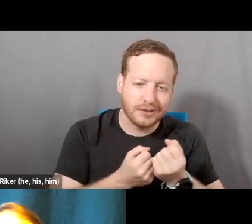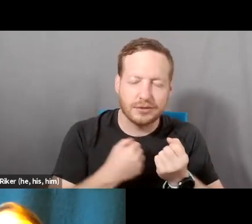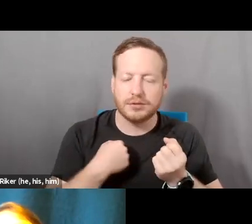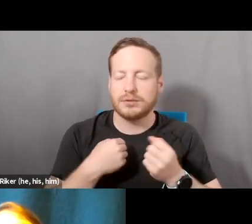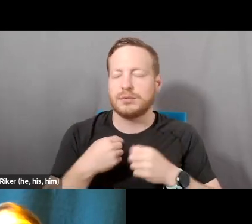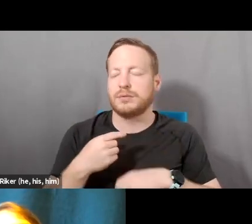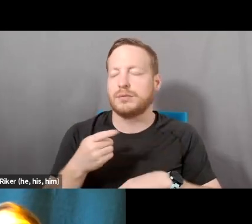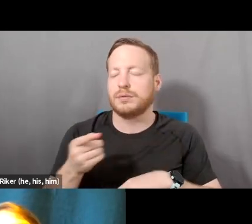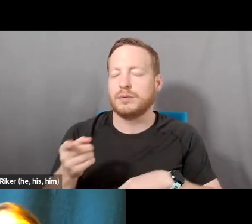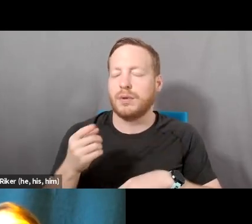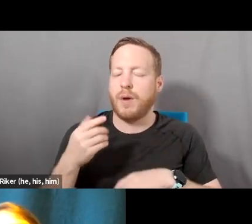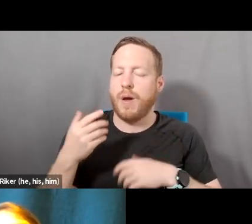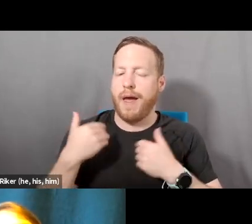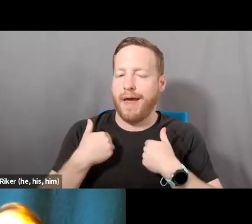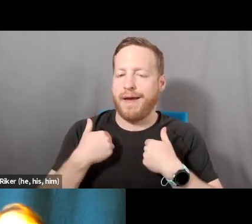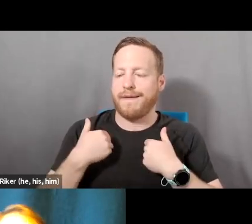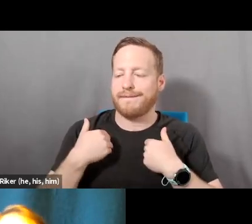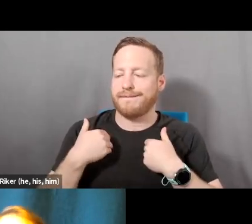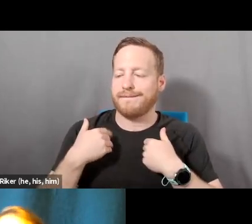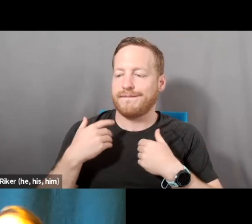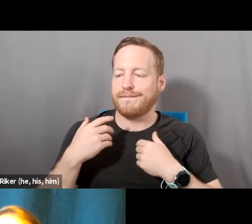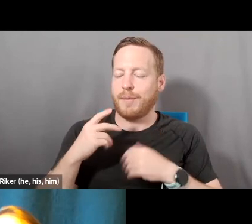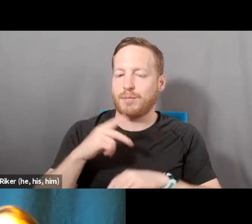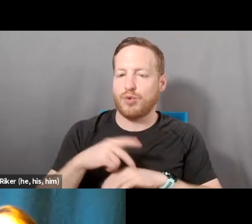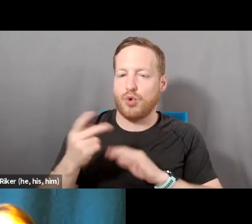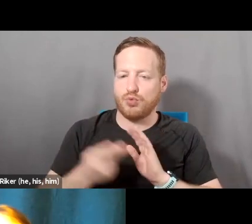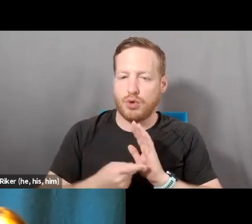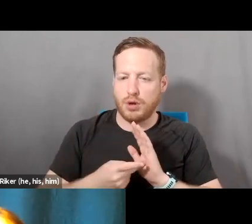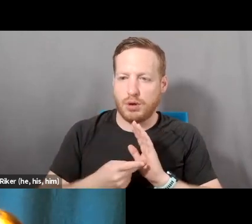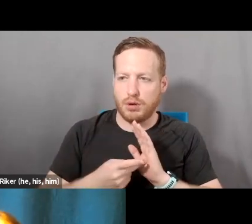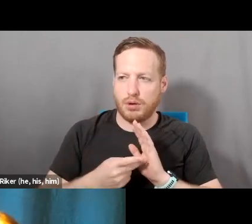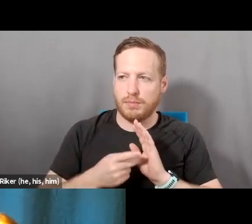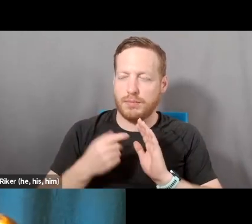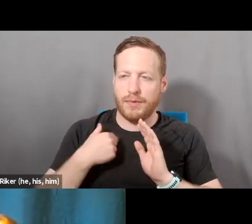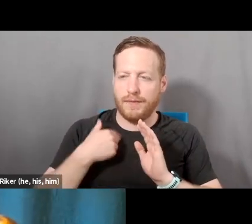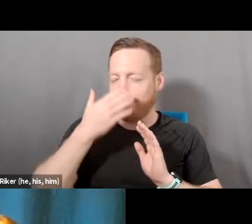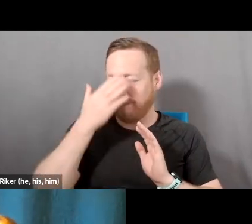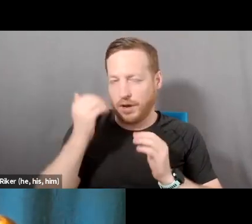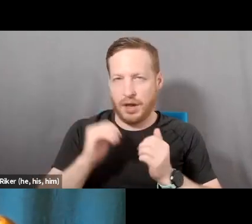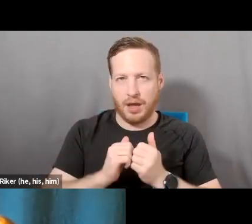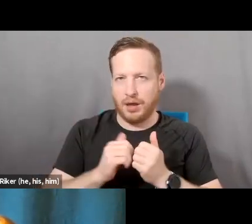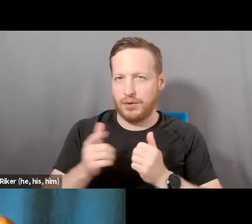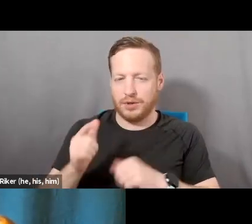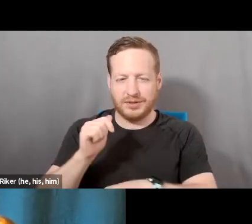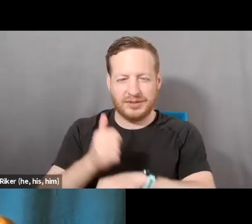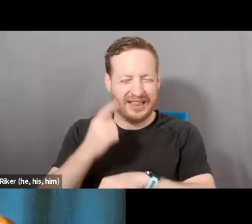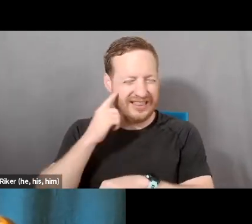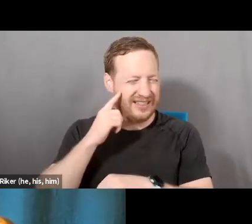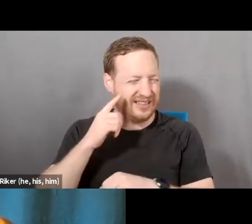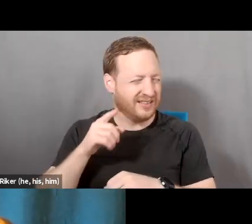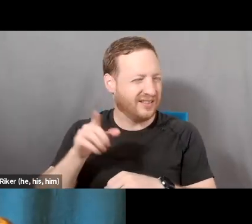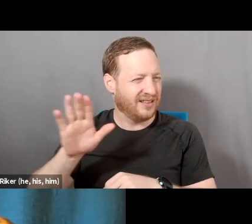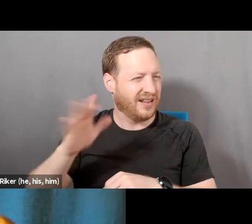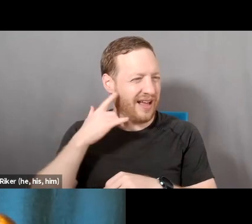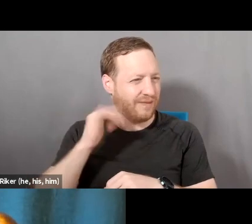I was a case manager, and we had a program. I forgot